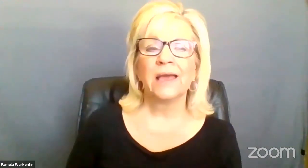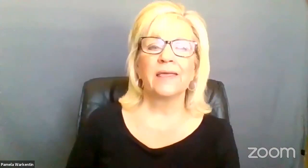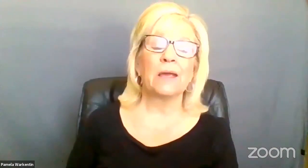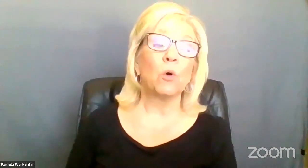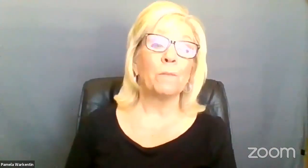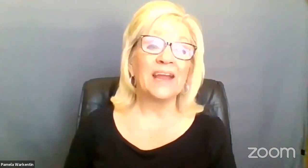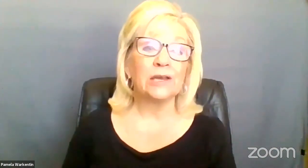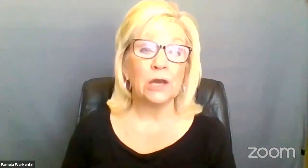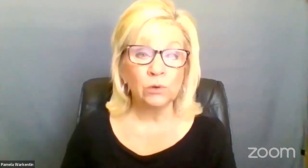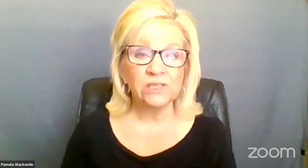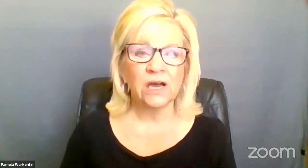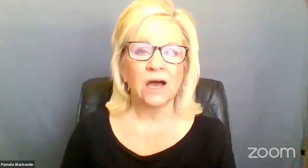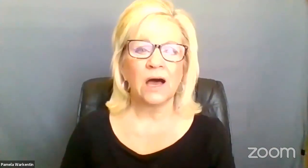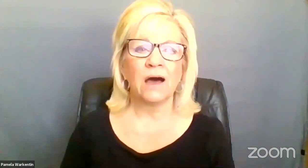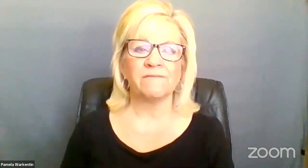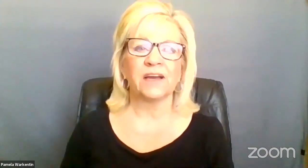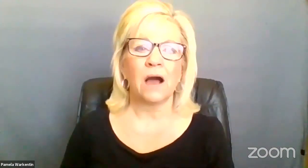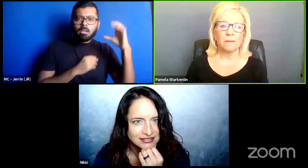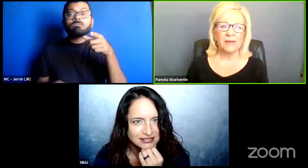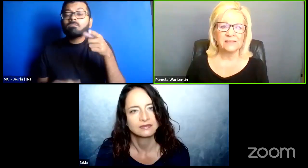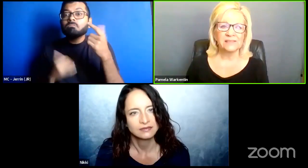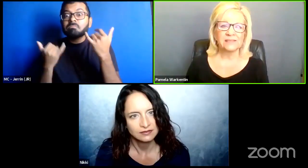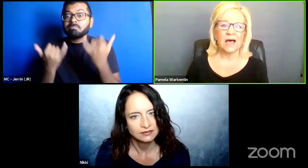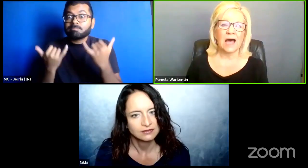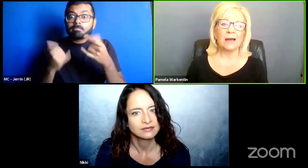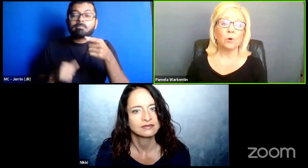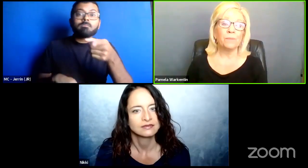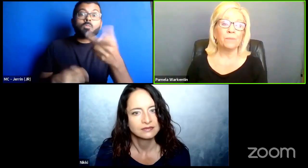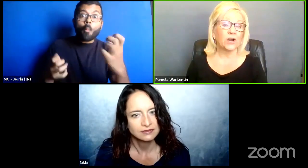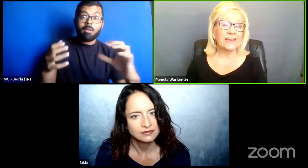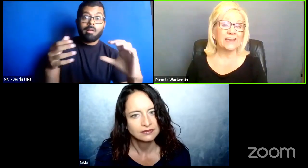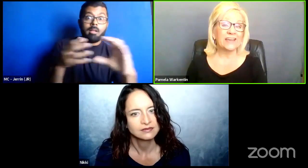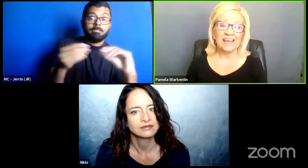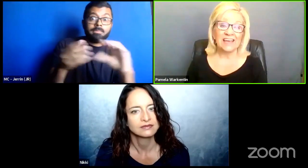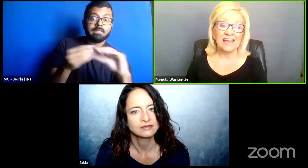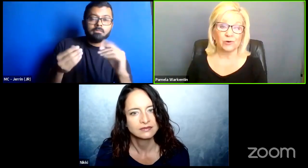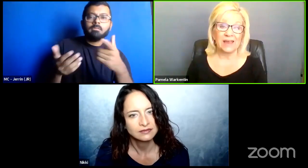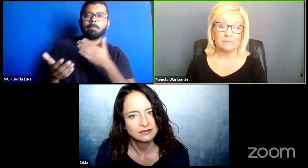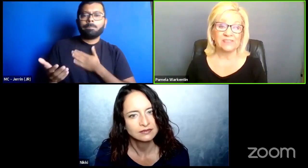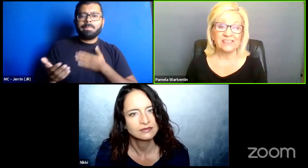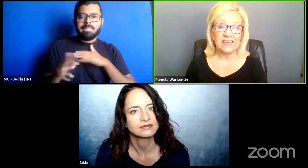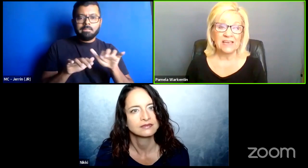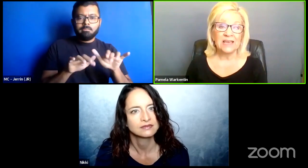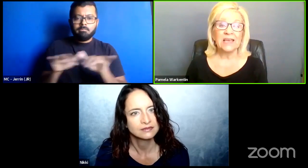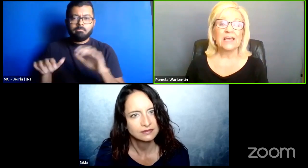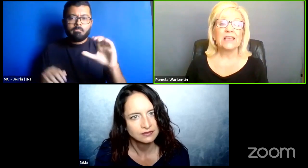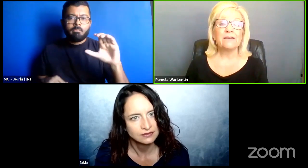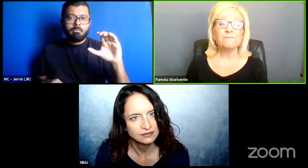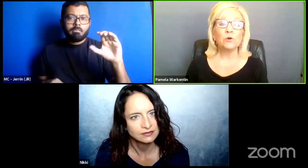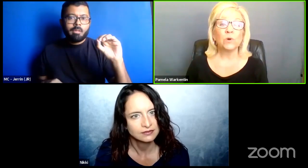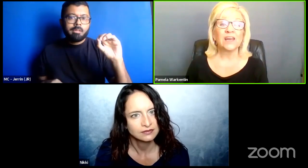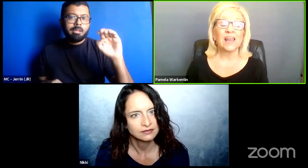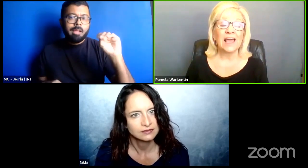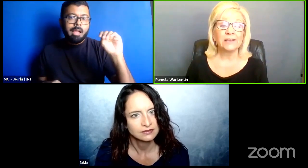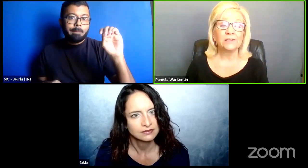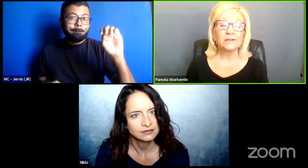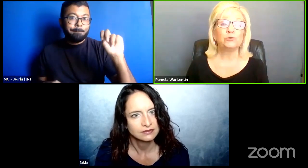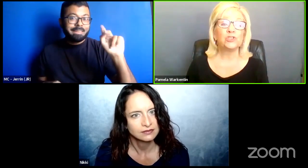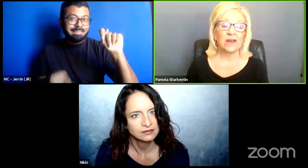They will make note of the comments. I will be working today as your MC. If you would like to